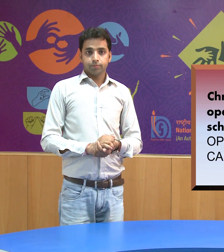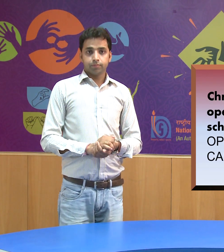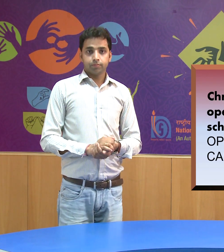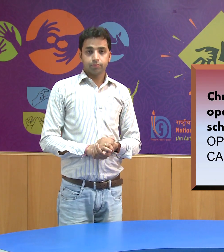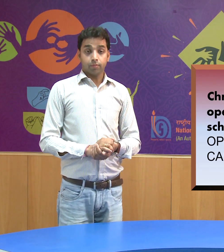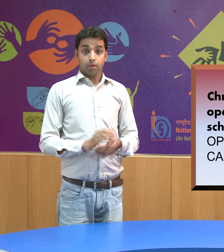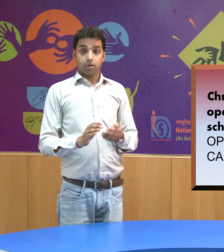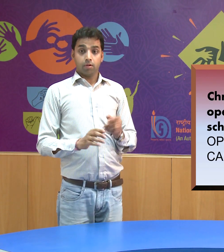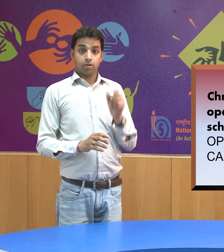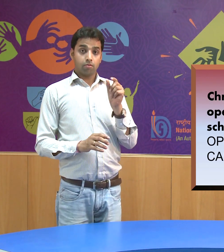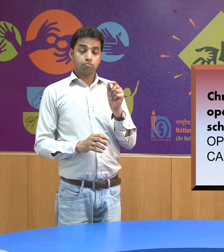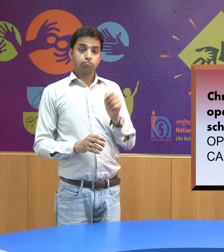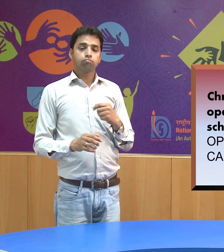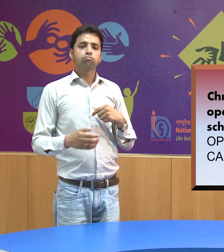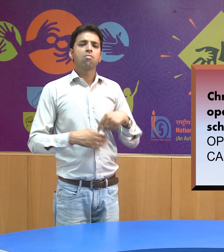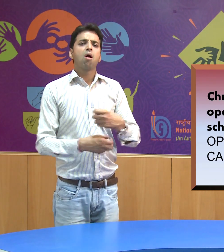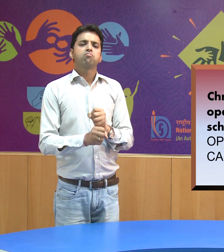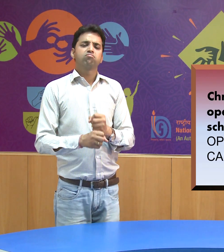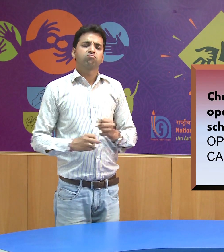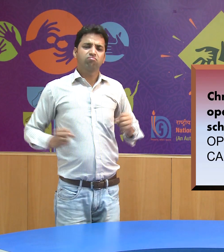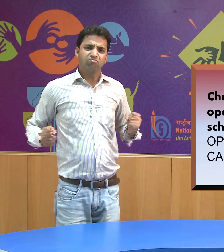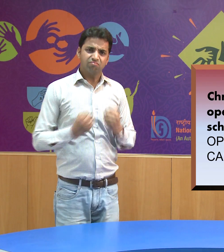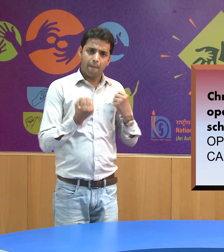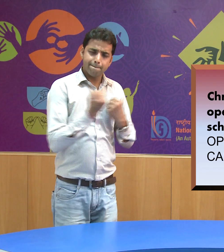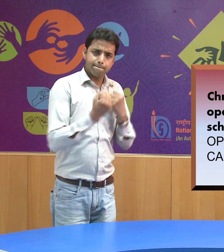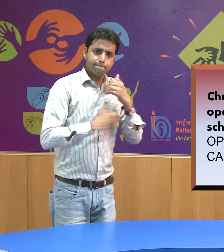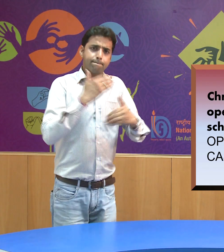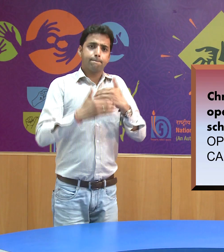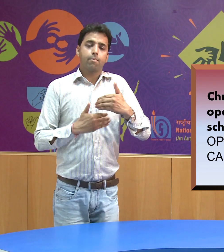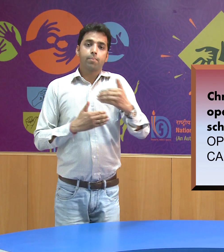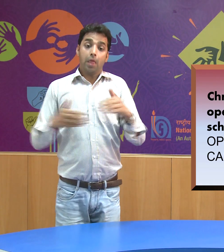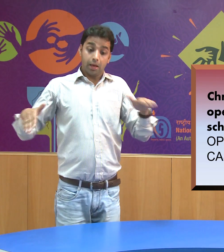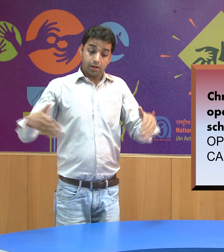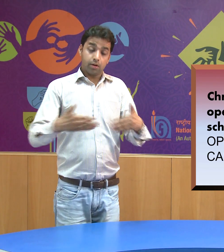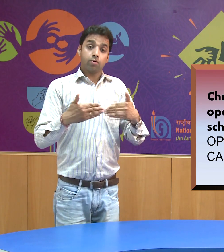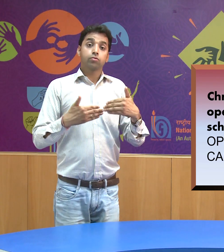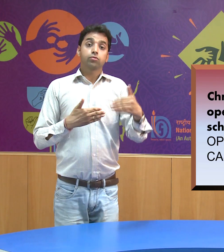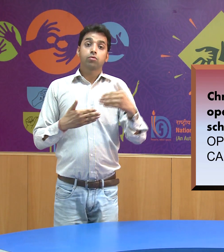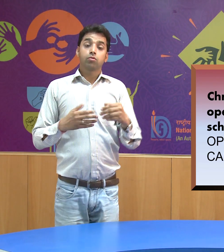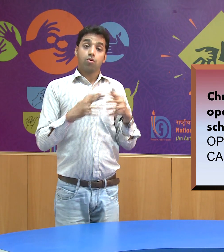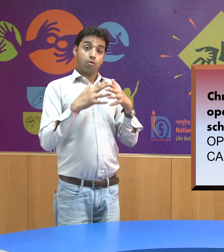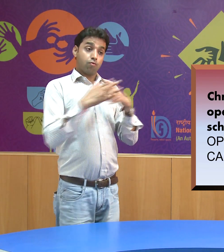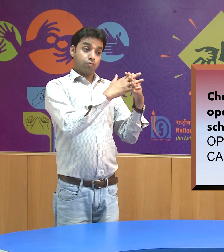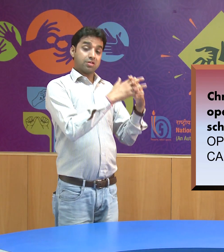were making efforts to introduce Western education in India.